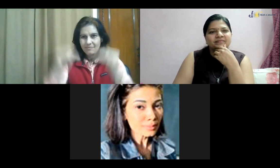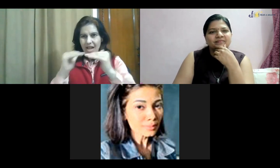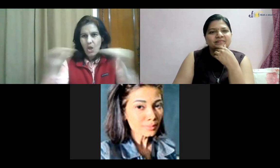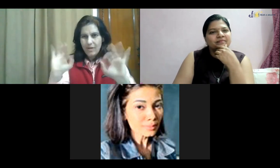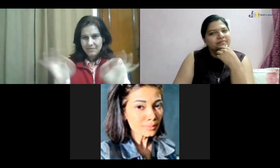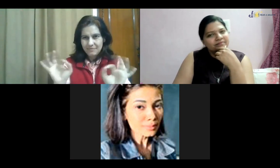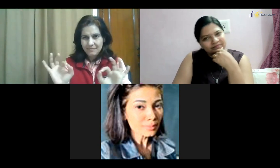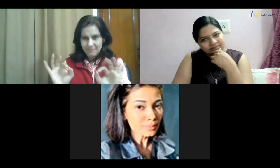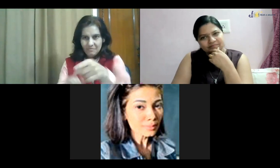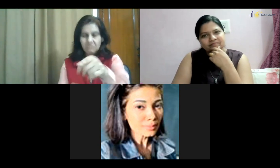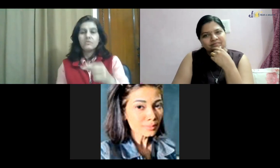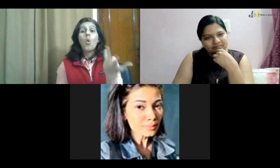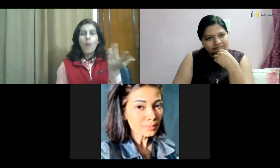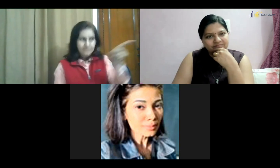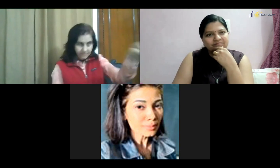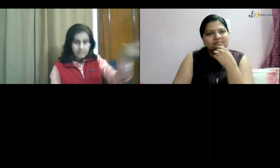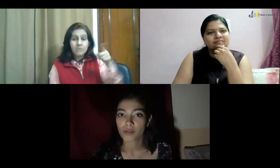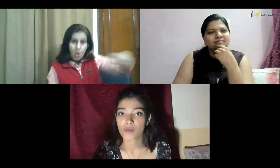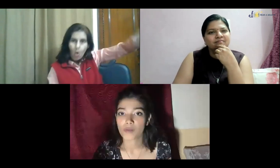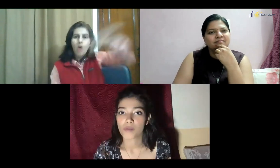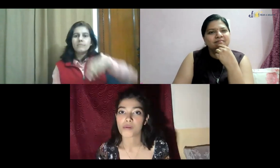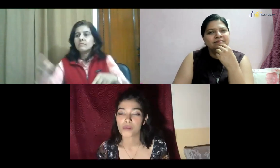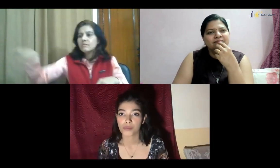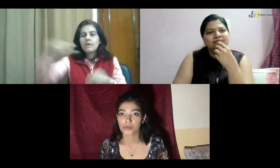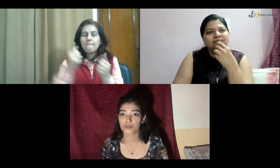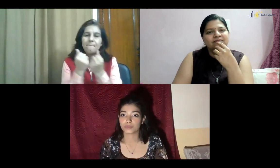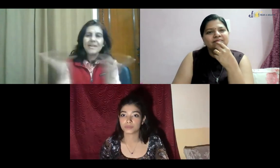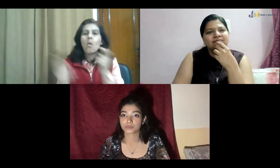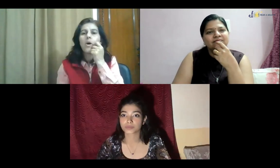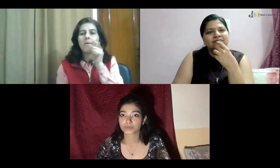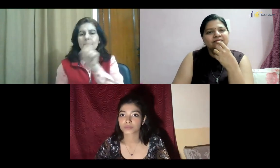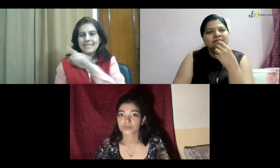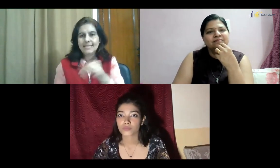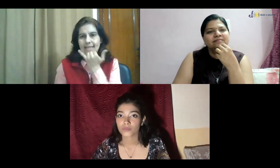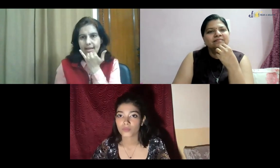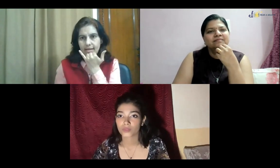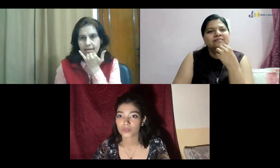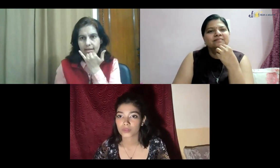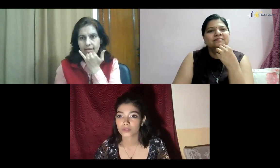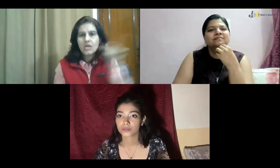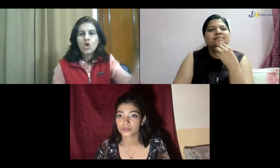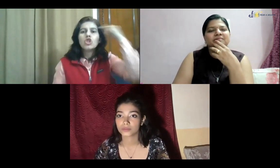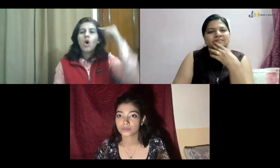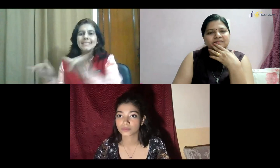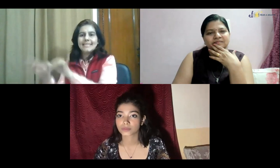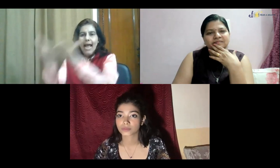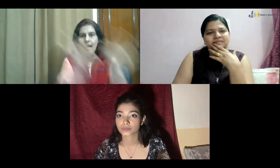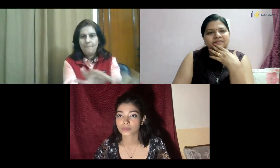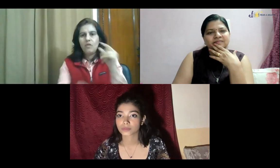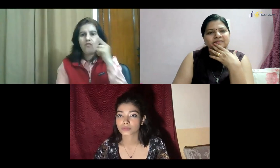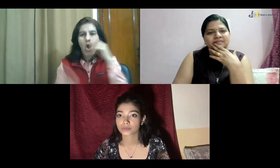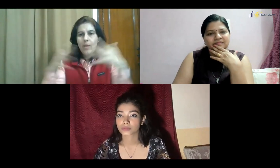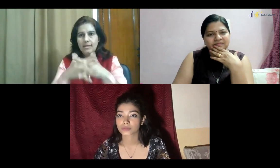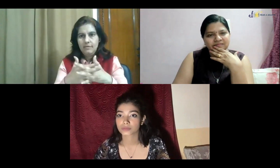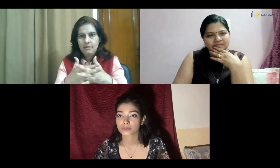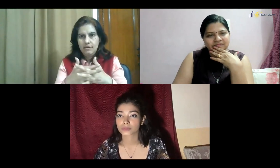So females and males are not provided with equality, and there have been things happen a lot